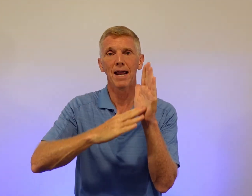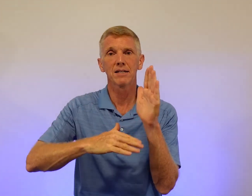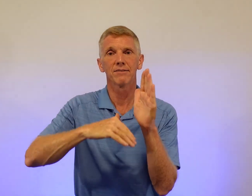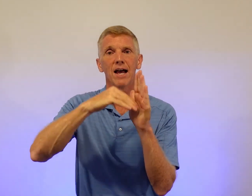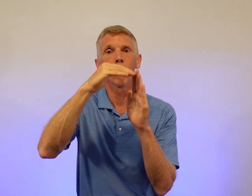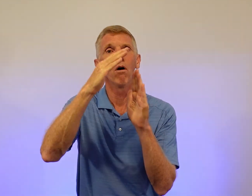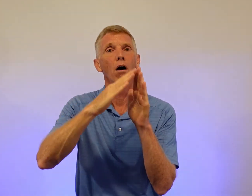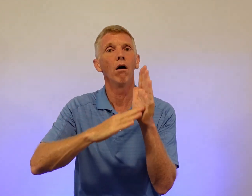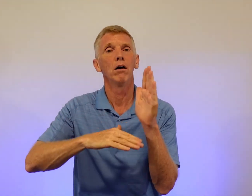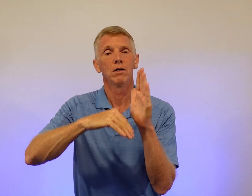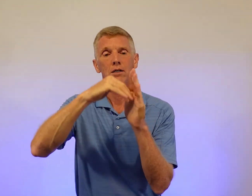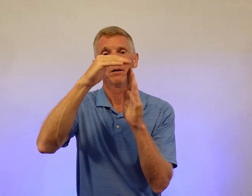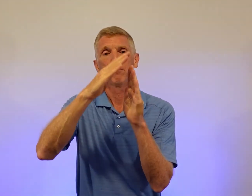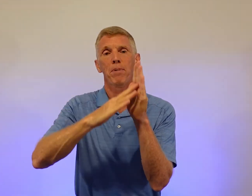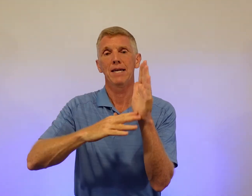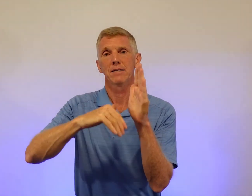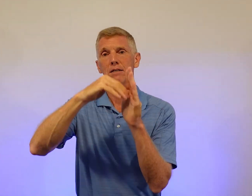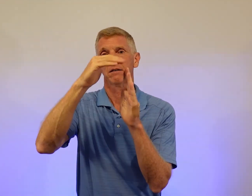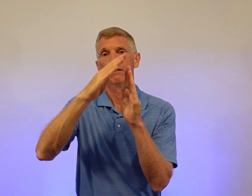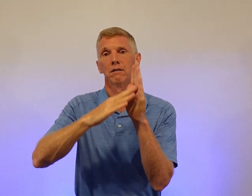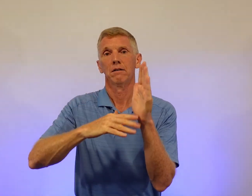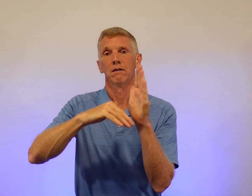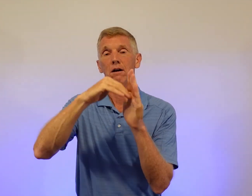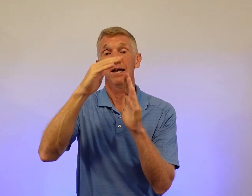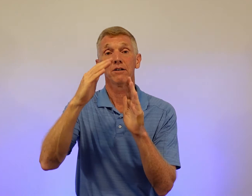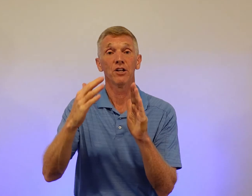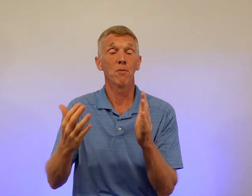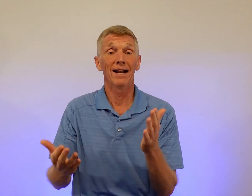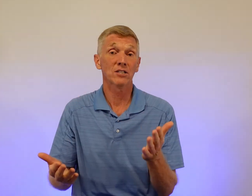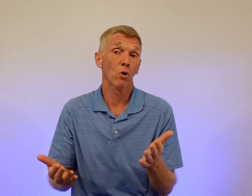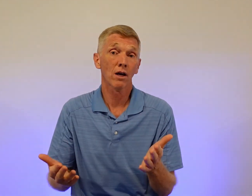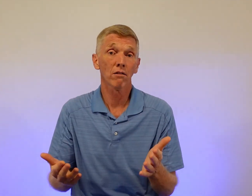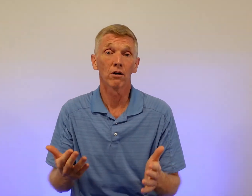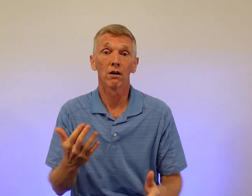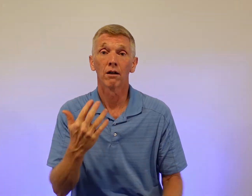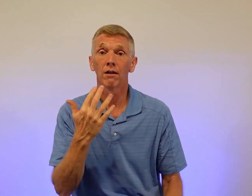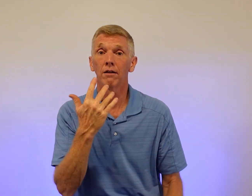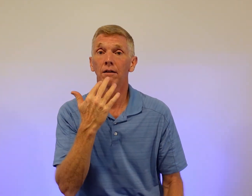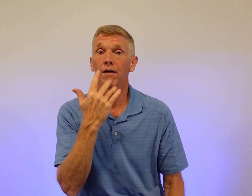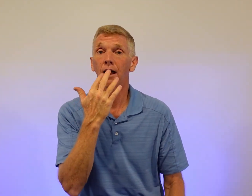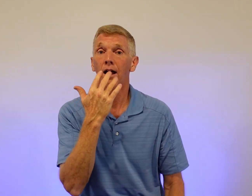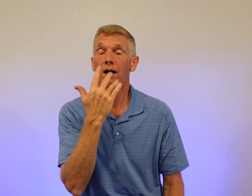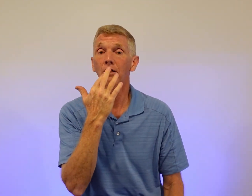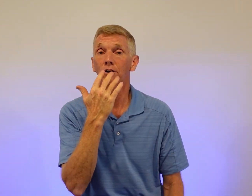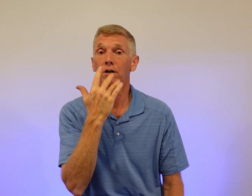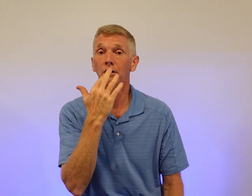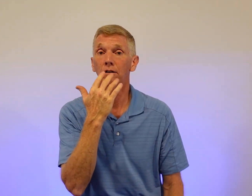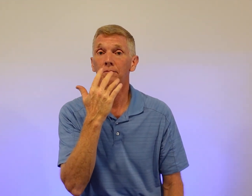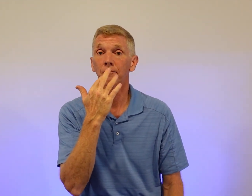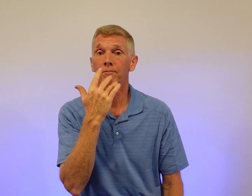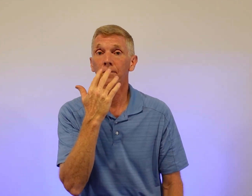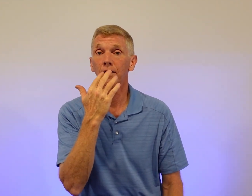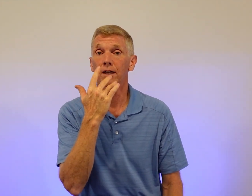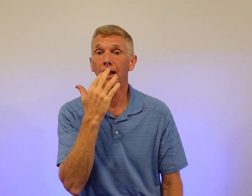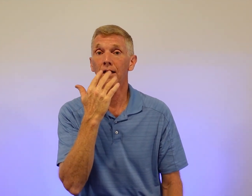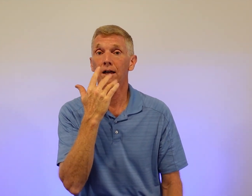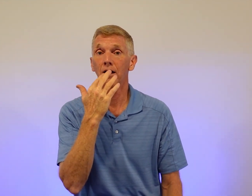painting that wall. Paint. All right? And you might ask, what color? Color. Okay?